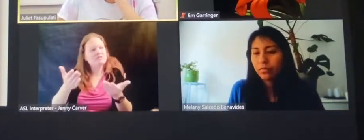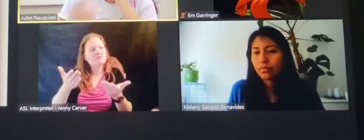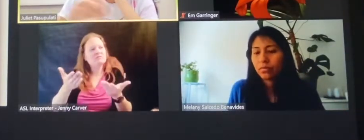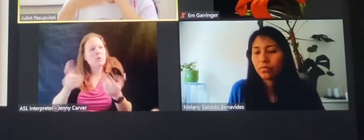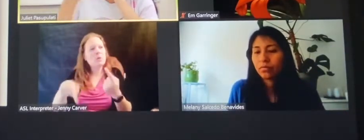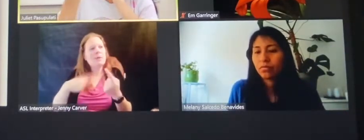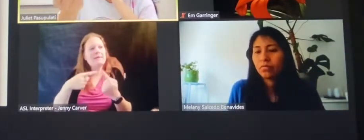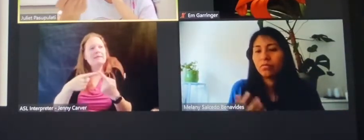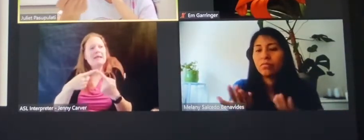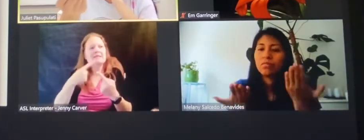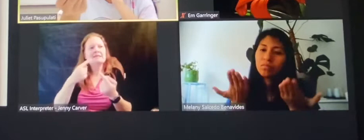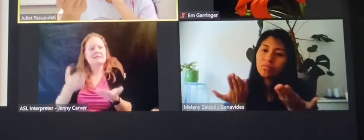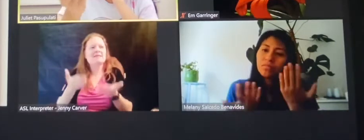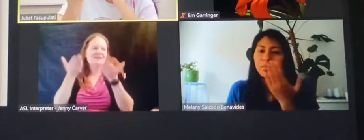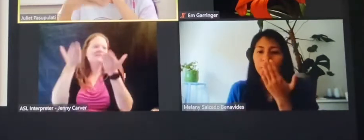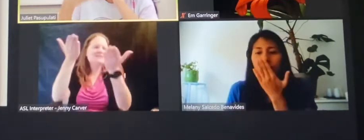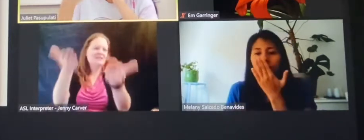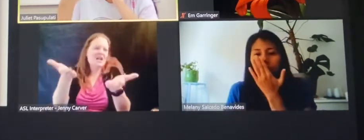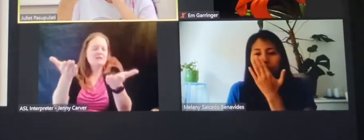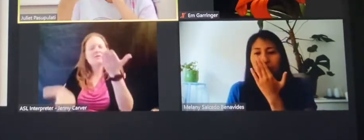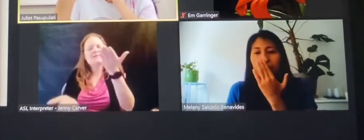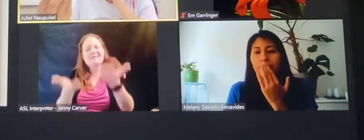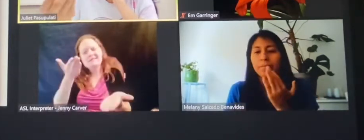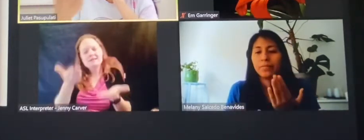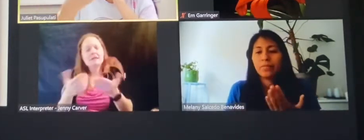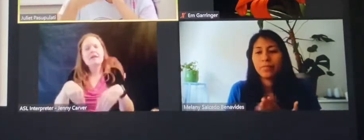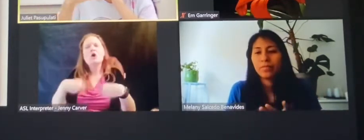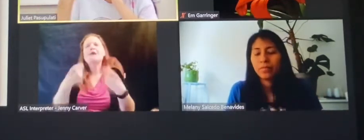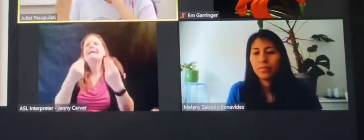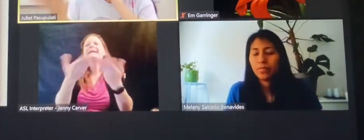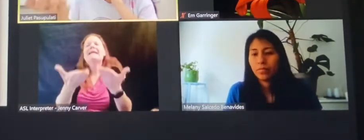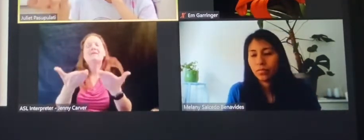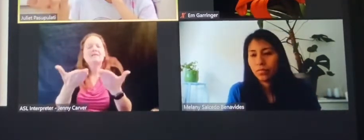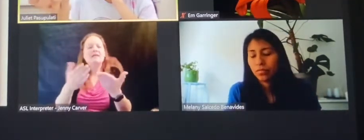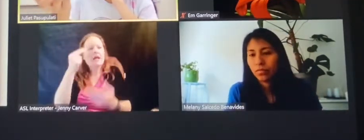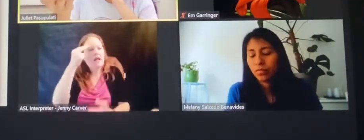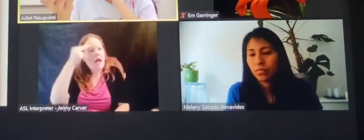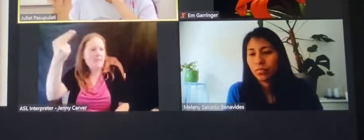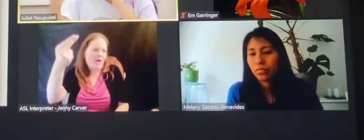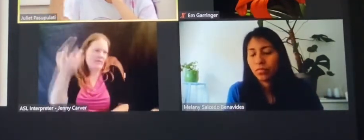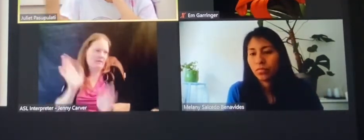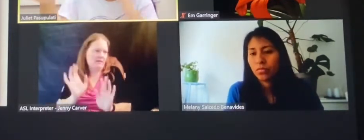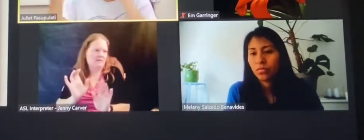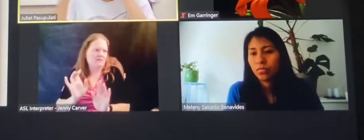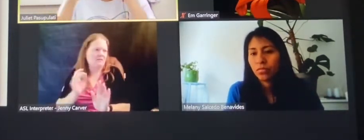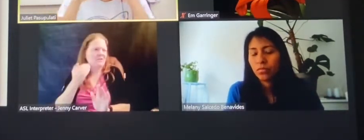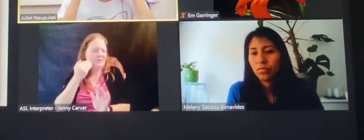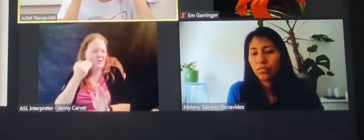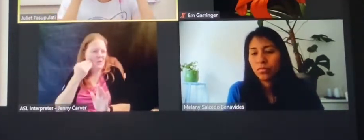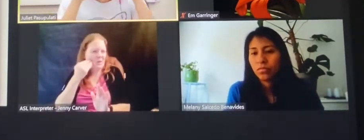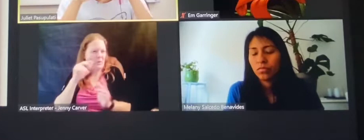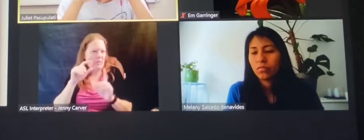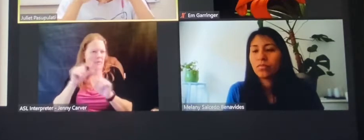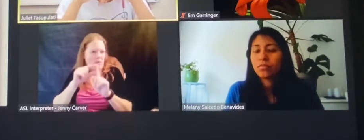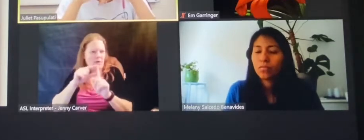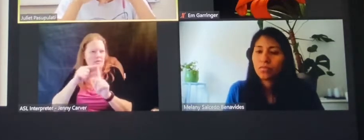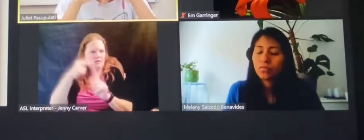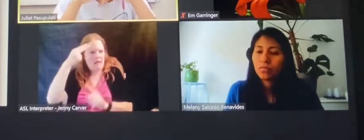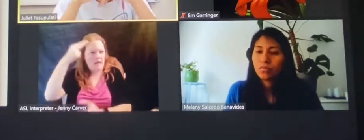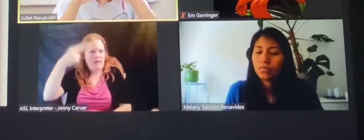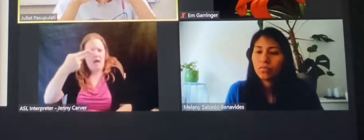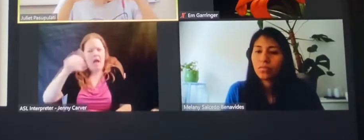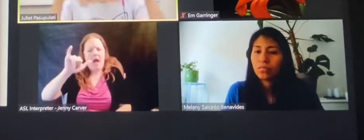they suggest, it means they're just giving like a hypothesis. Do you remember the word